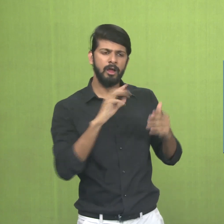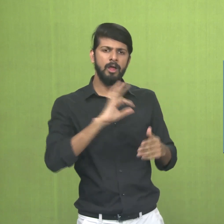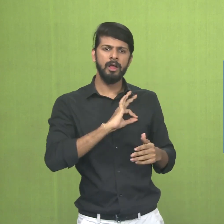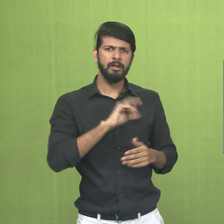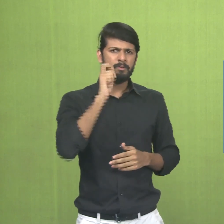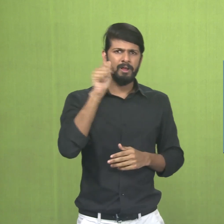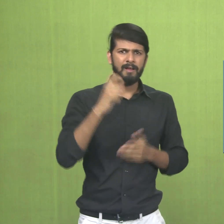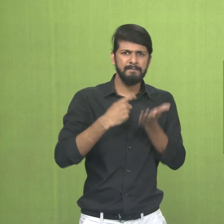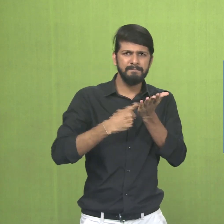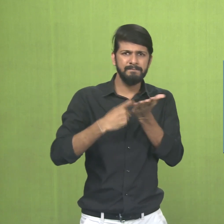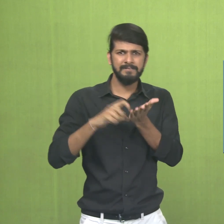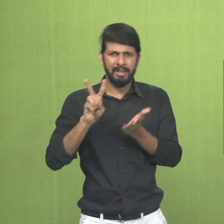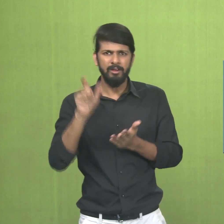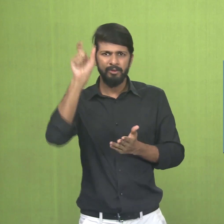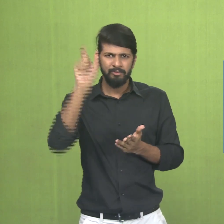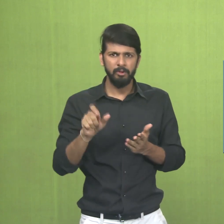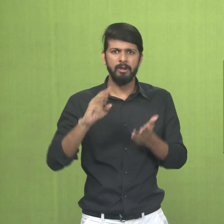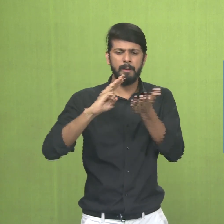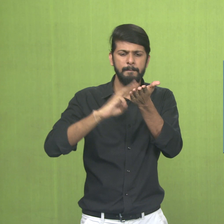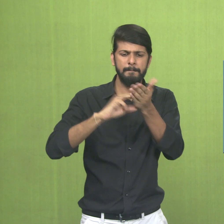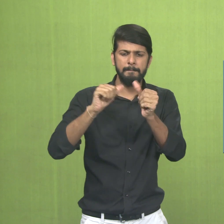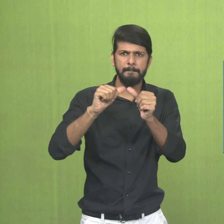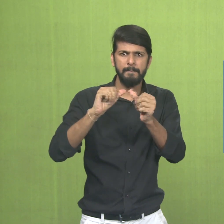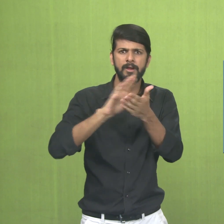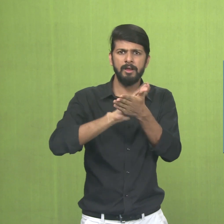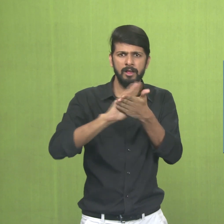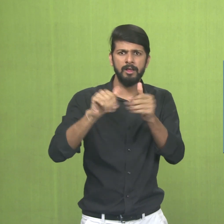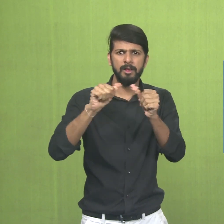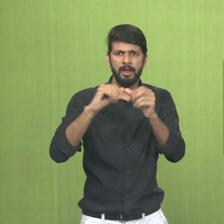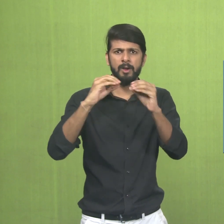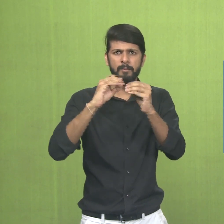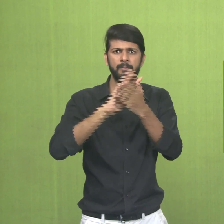This painting is taken from Mahabharata.